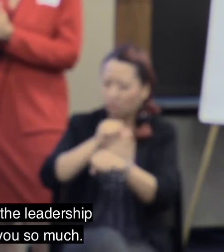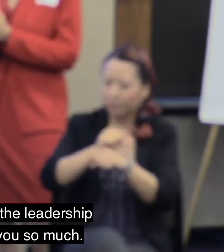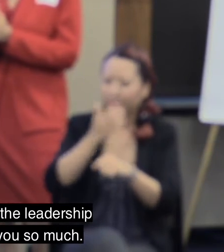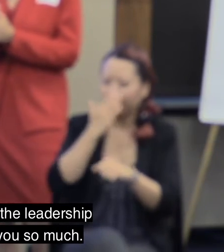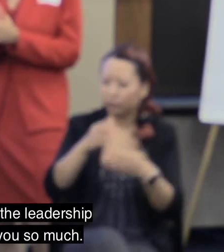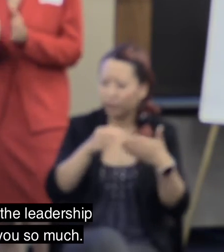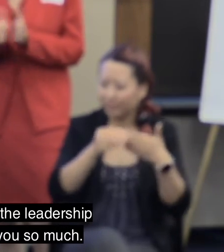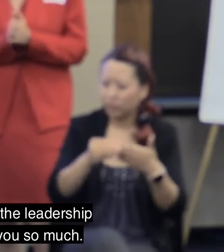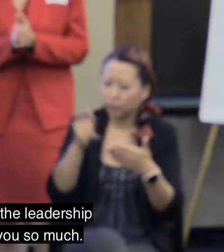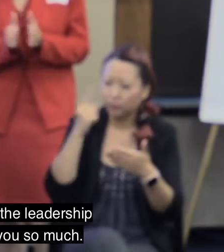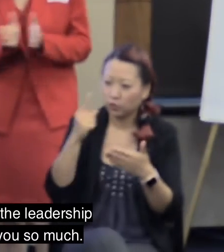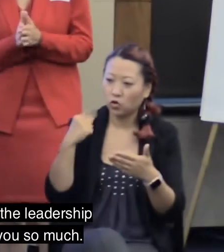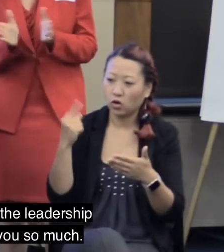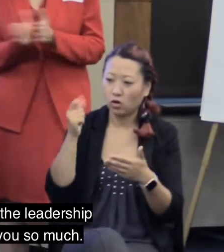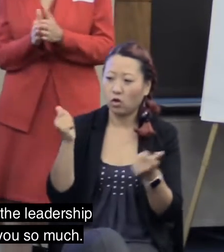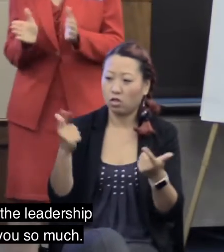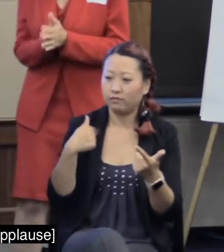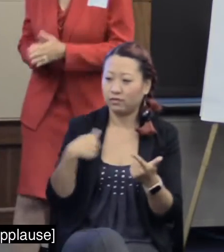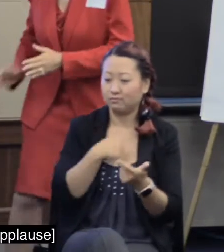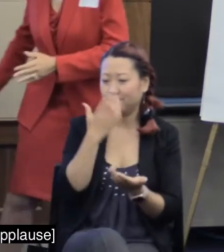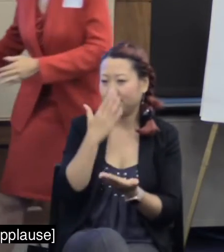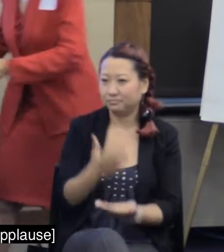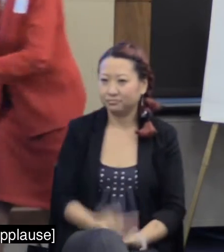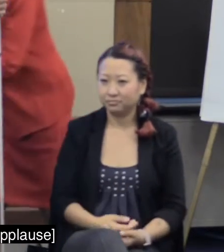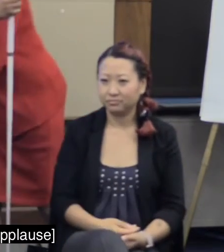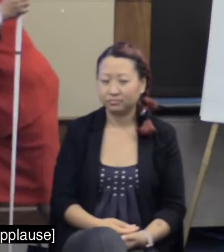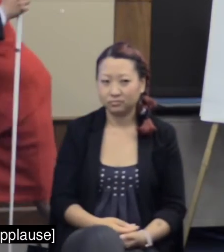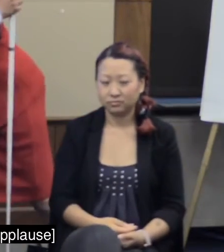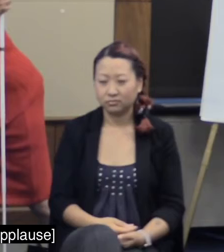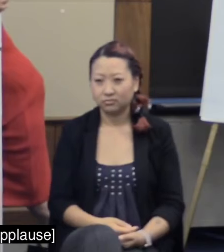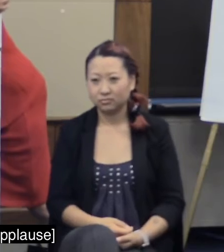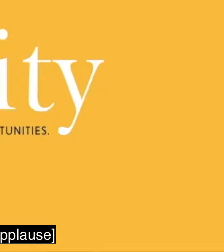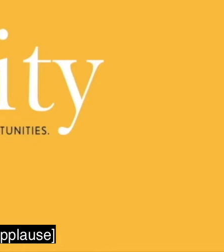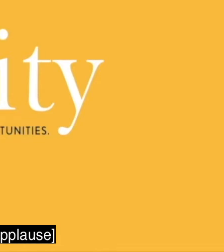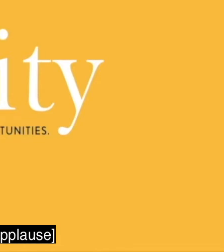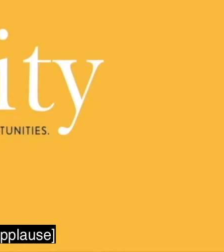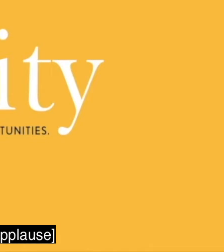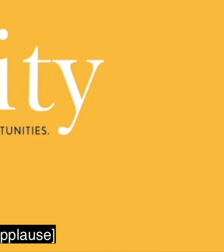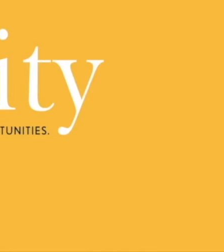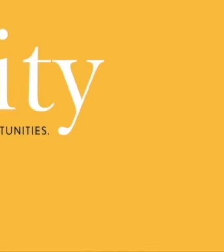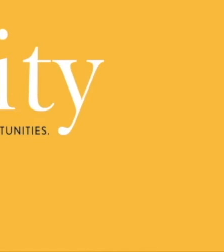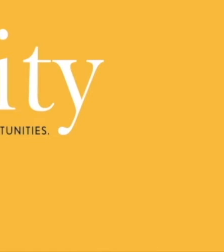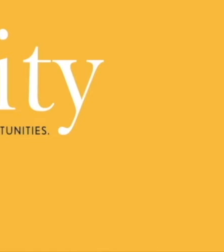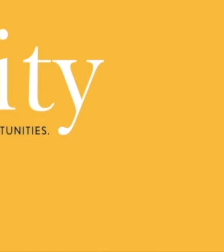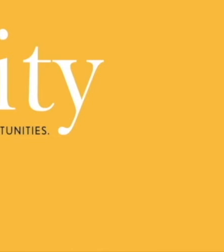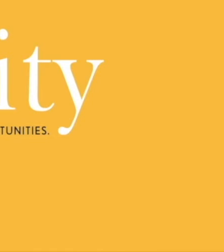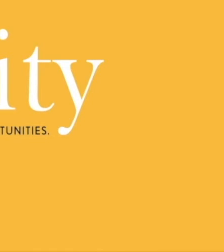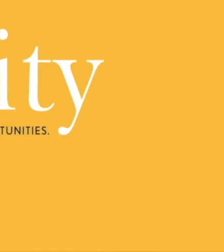you give for all of us. Thank you so much. Thank you.